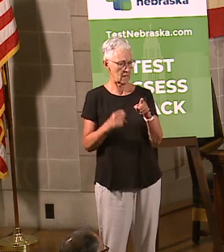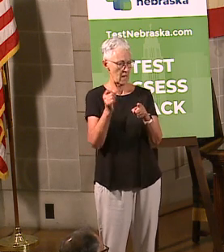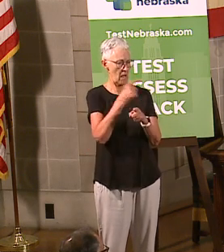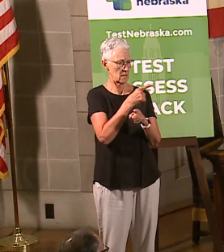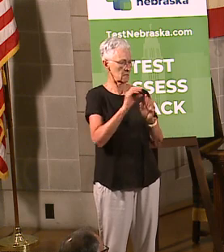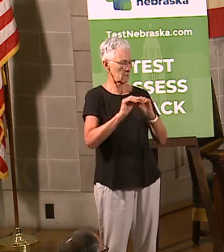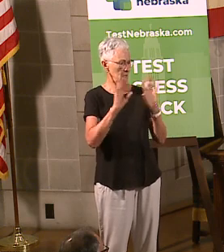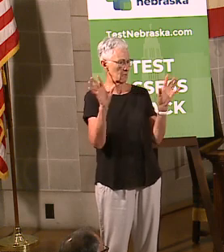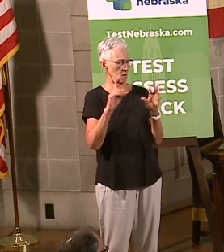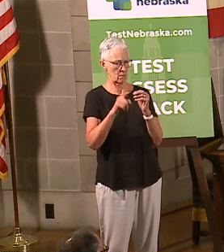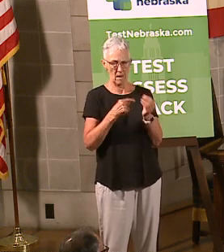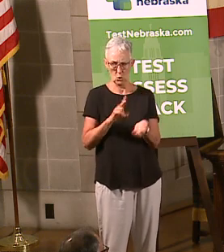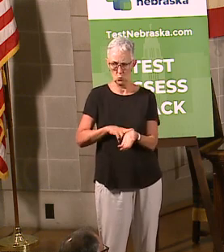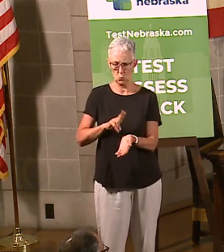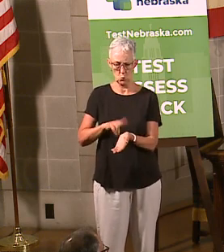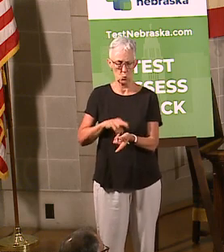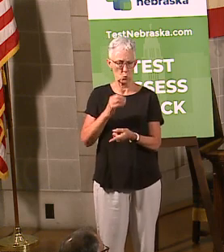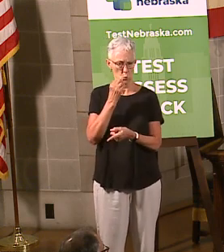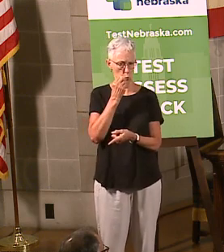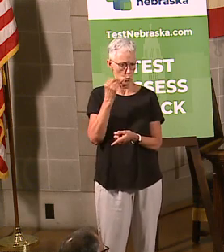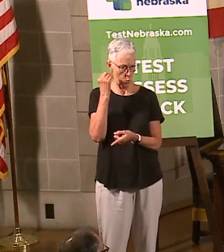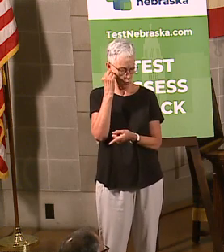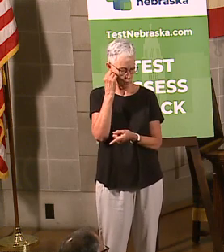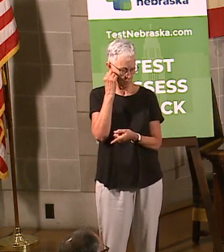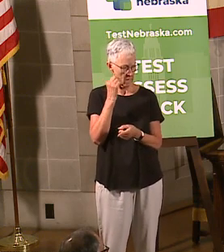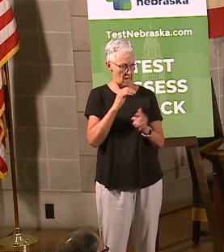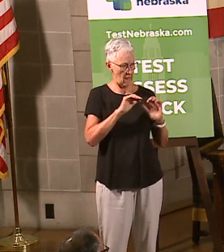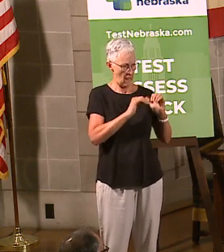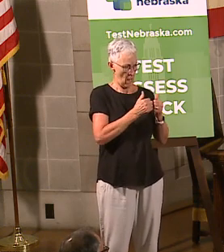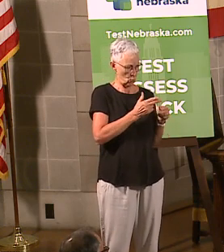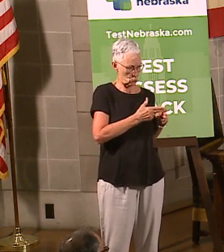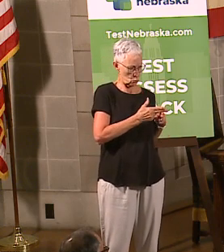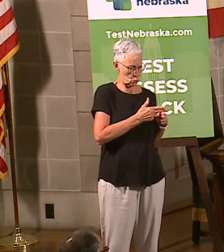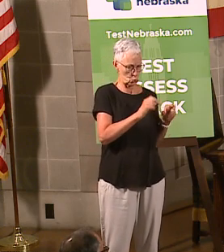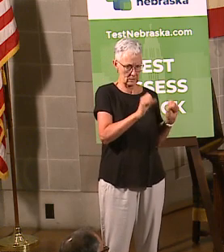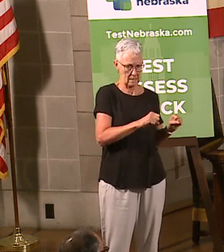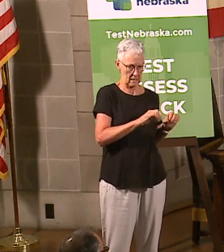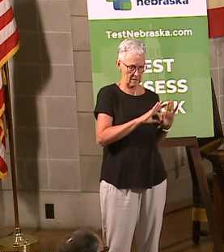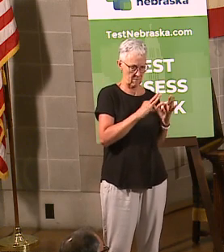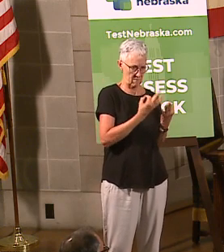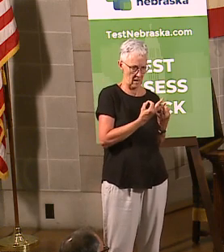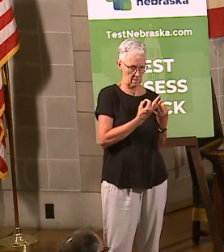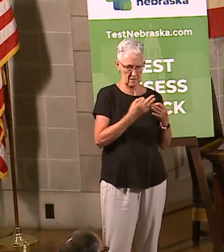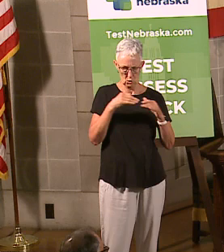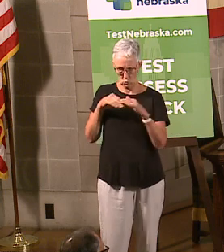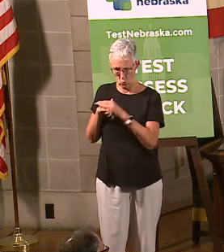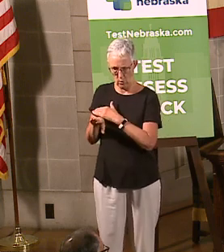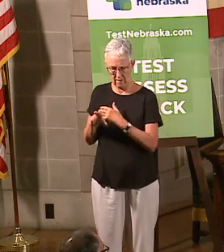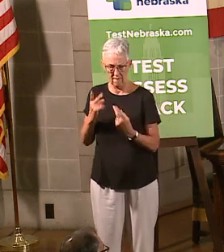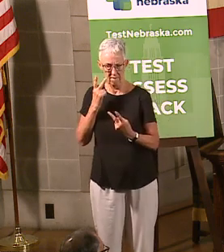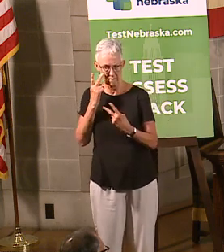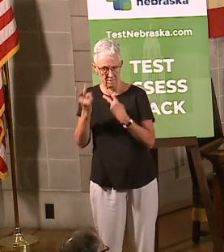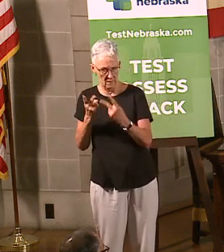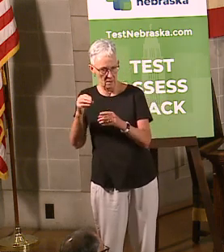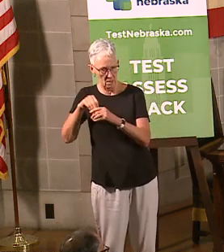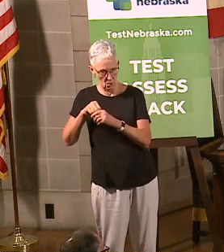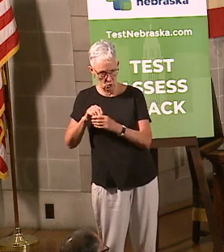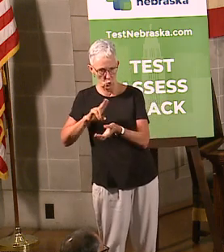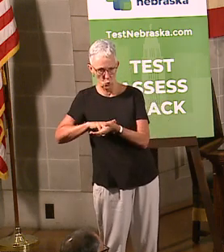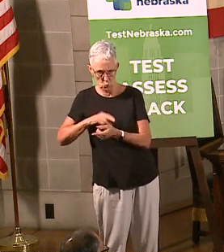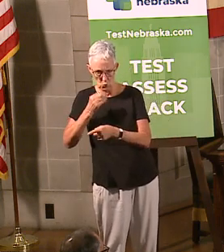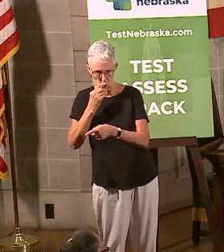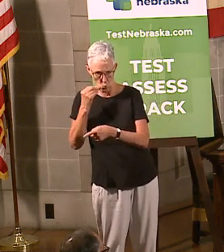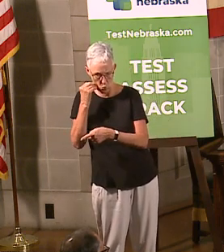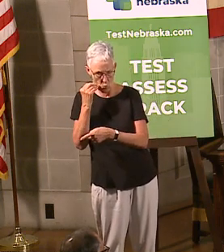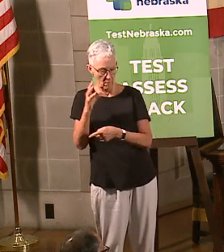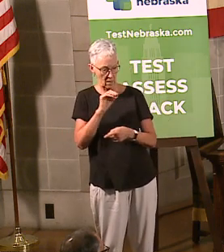the question was, when's the soonest a family member will be able to visit their loved one in a nursing home facility, and do the staff and